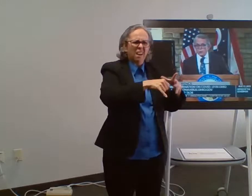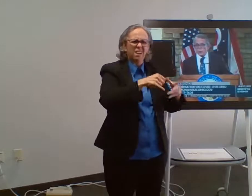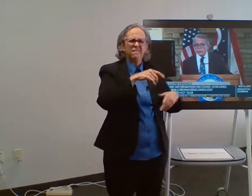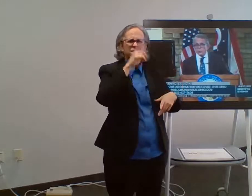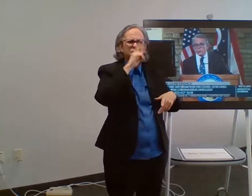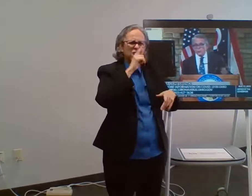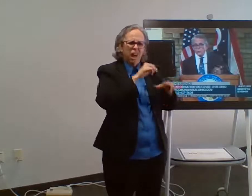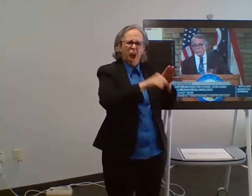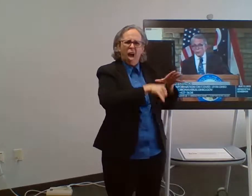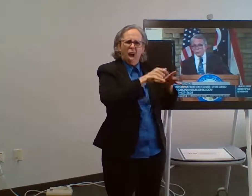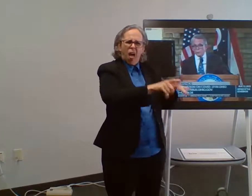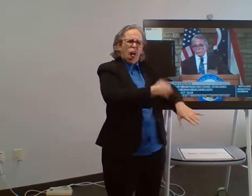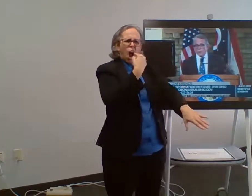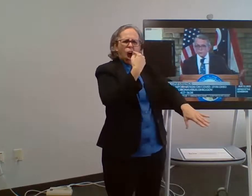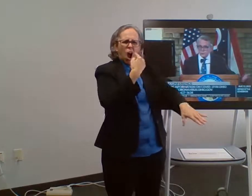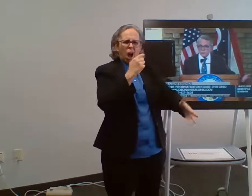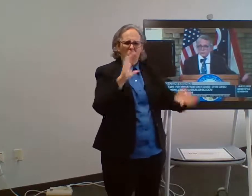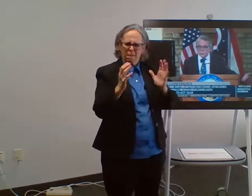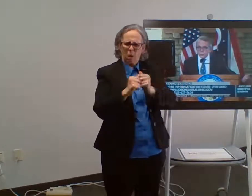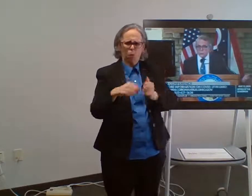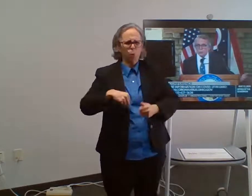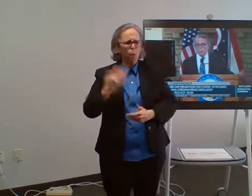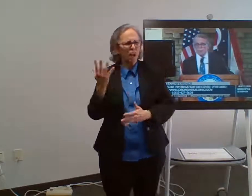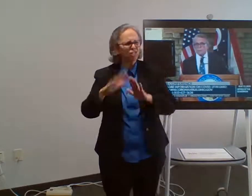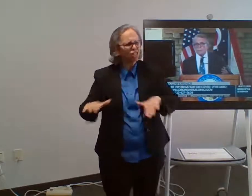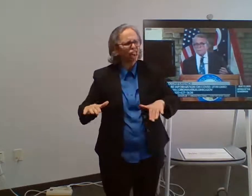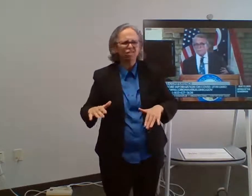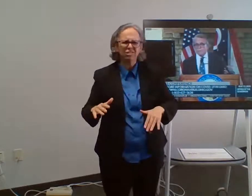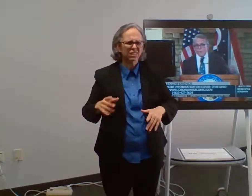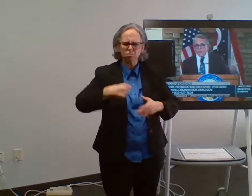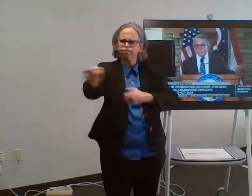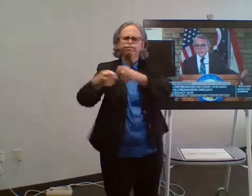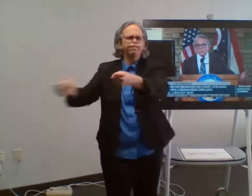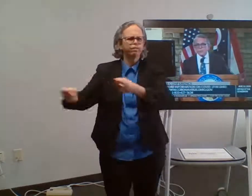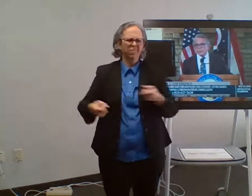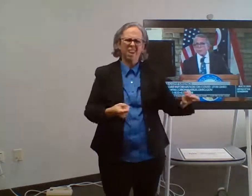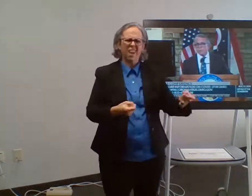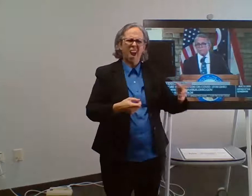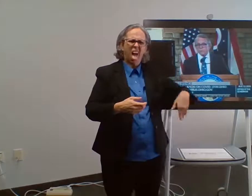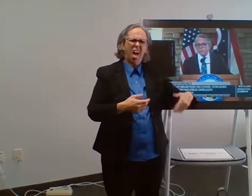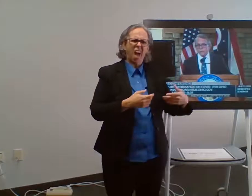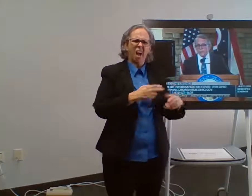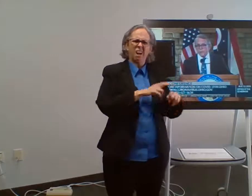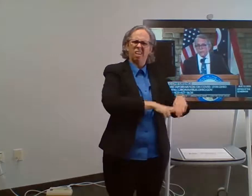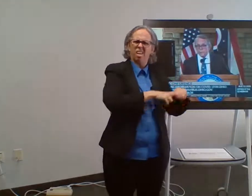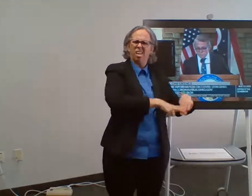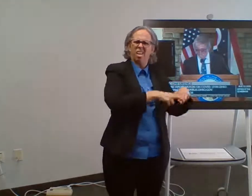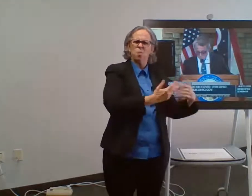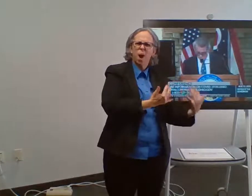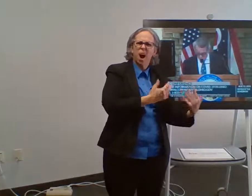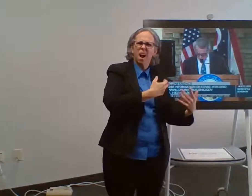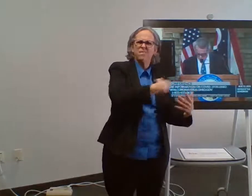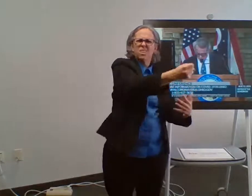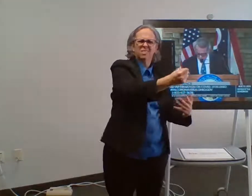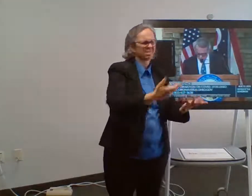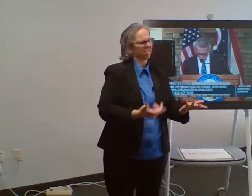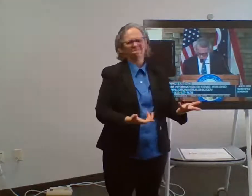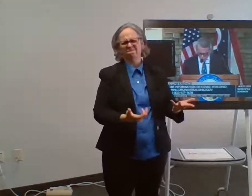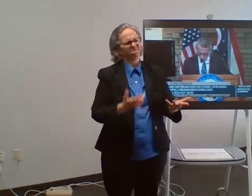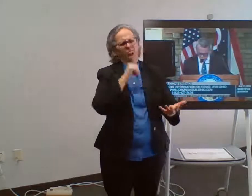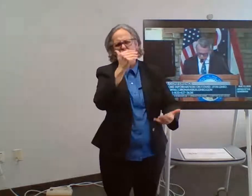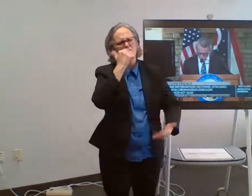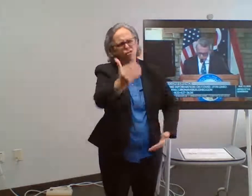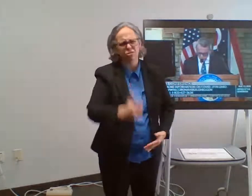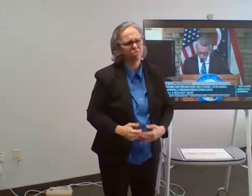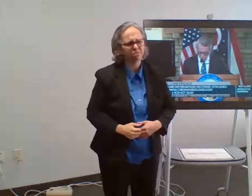foster care longer than their white brothers and sisters do. And that is not good. If you look at the